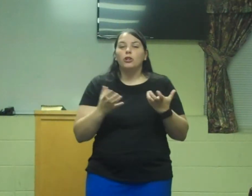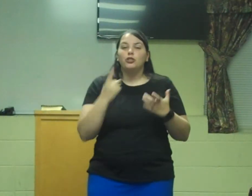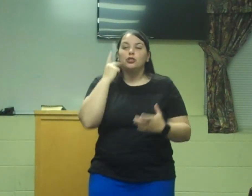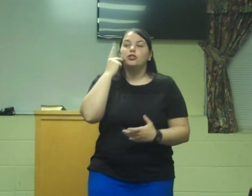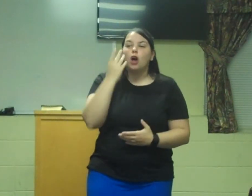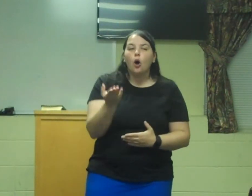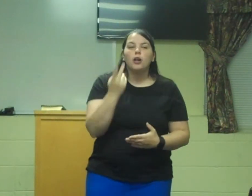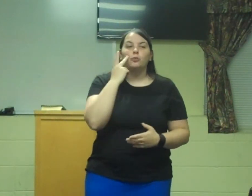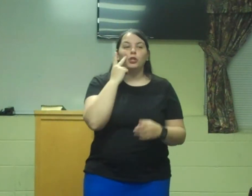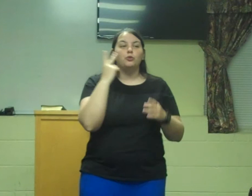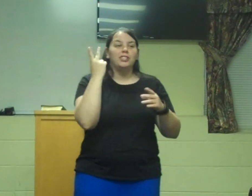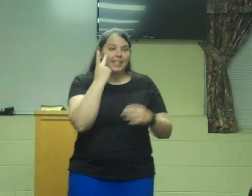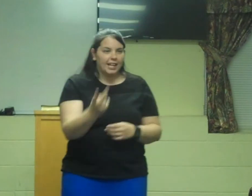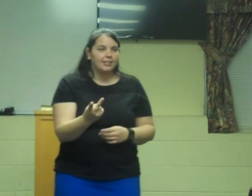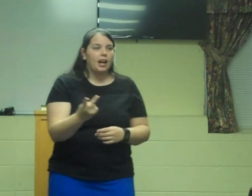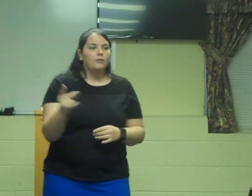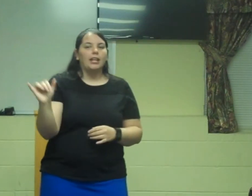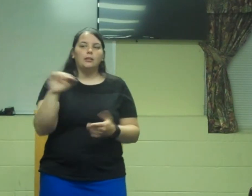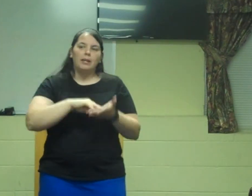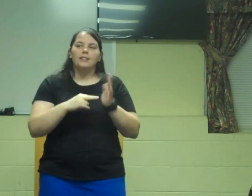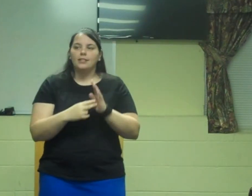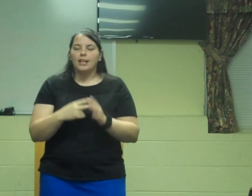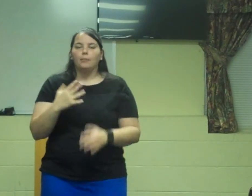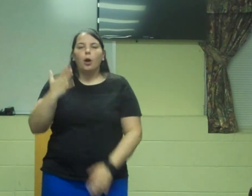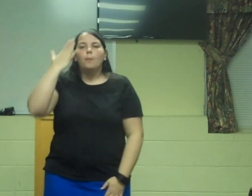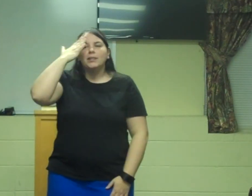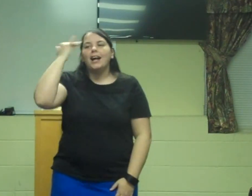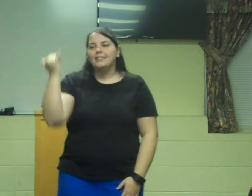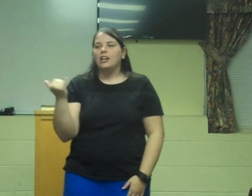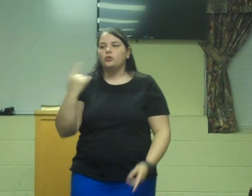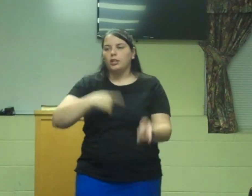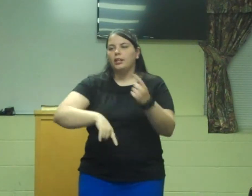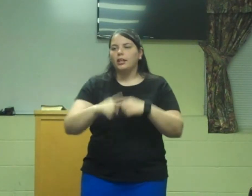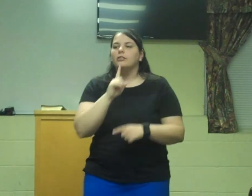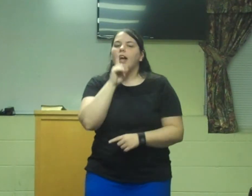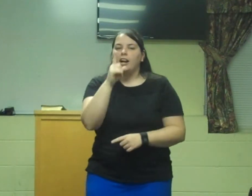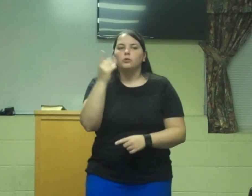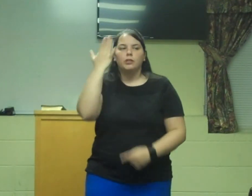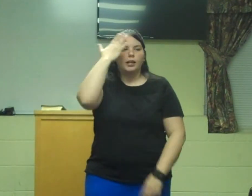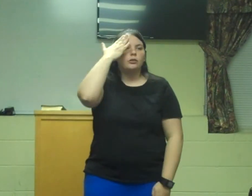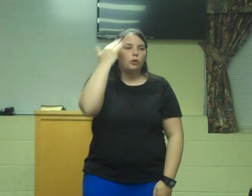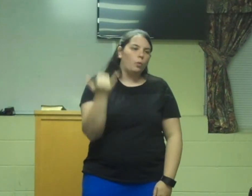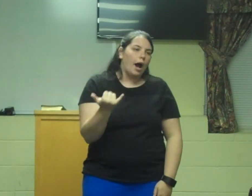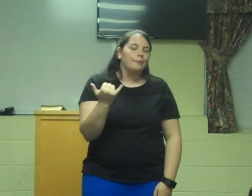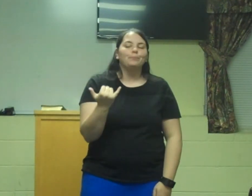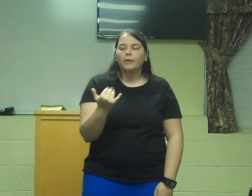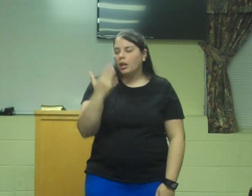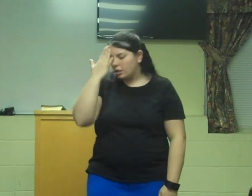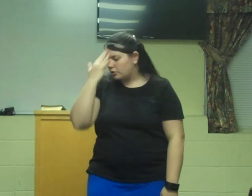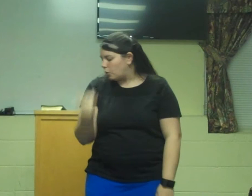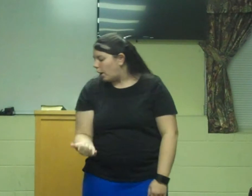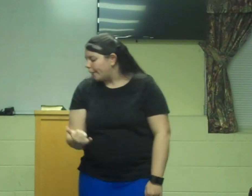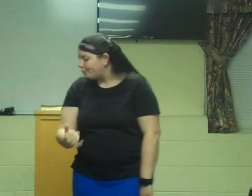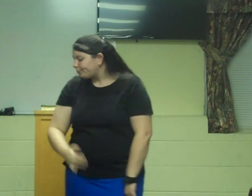want you to know it when you see it, that it means the same. But that's actually like the actual sign. Why? So why?